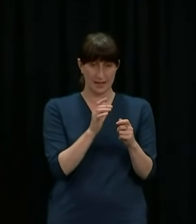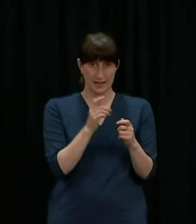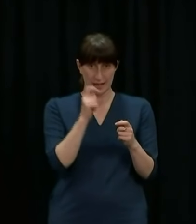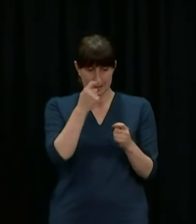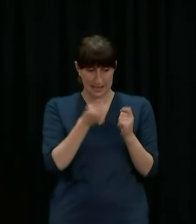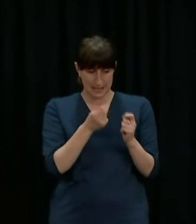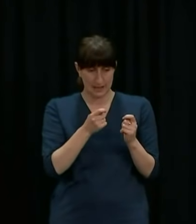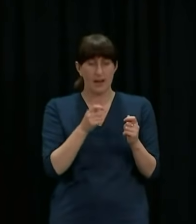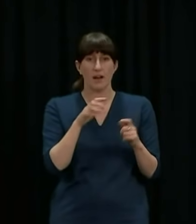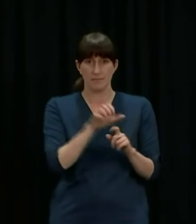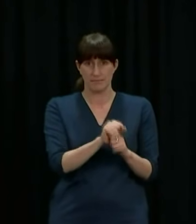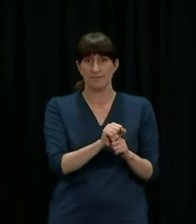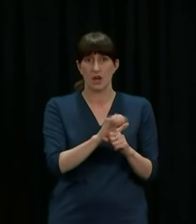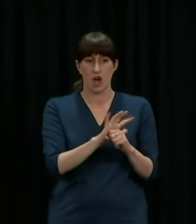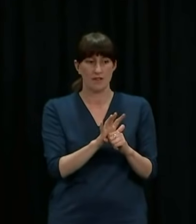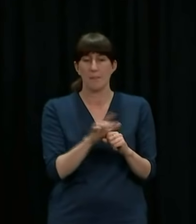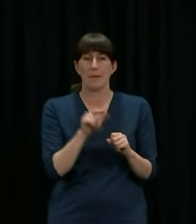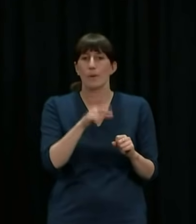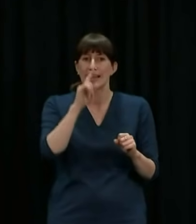yet.